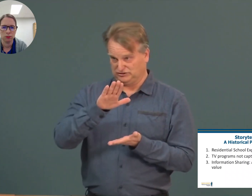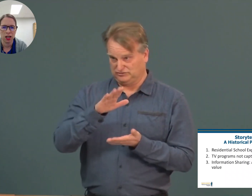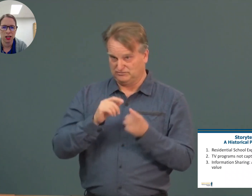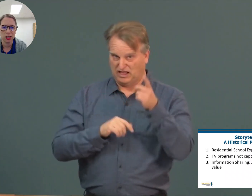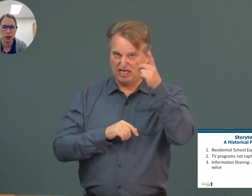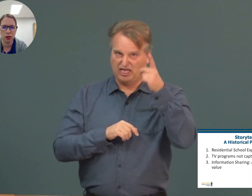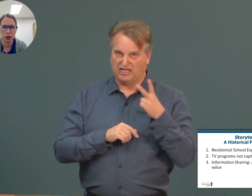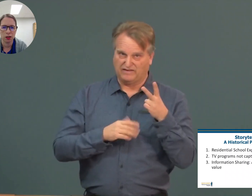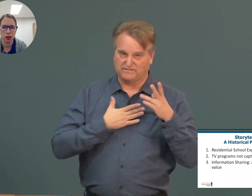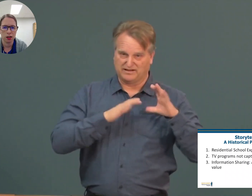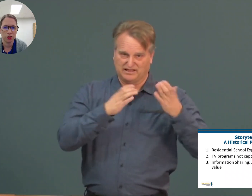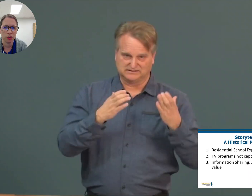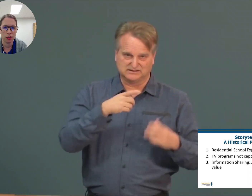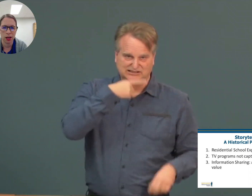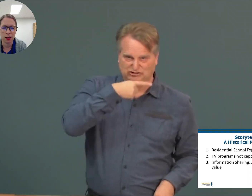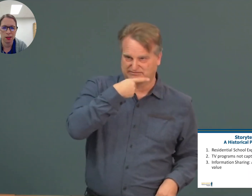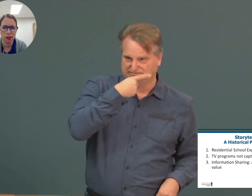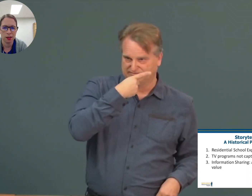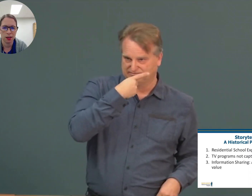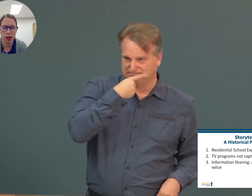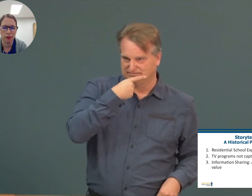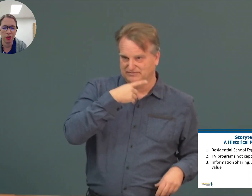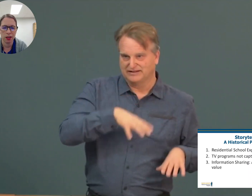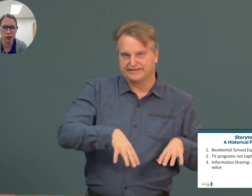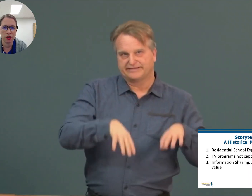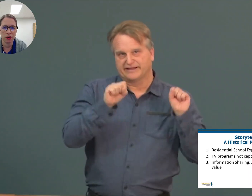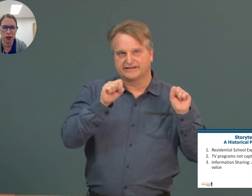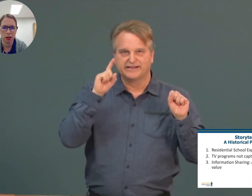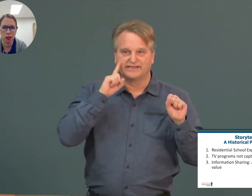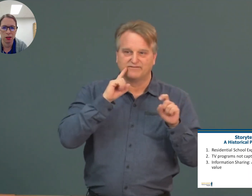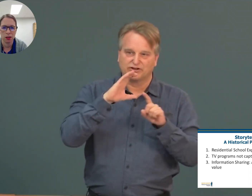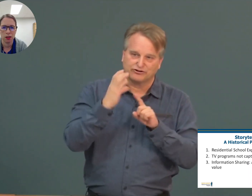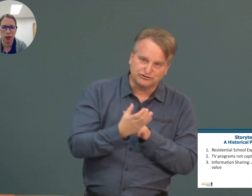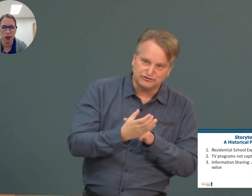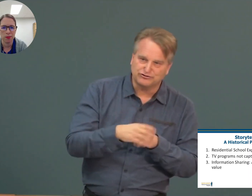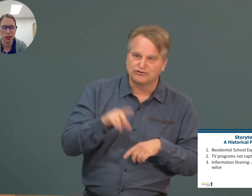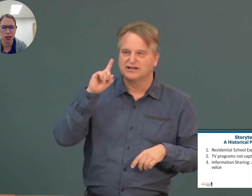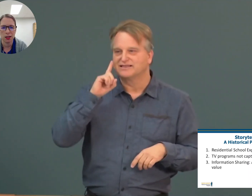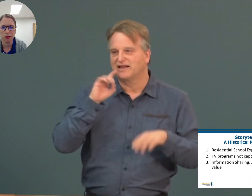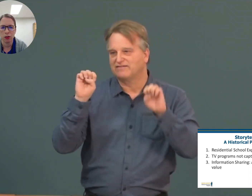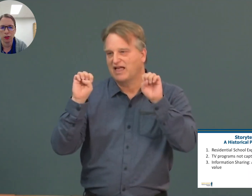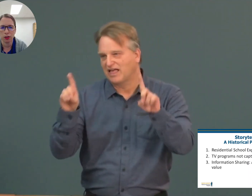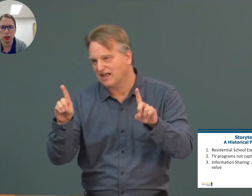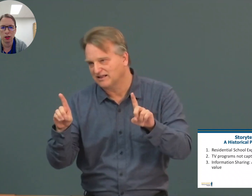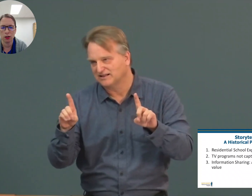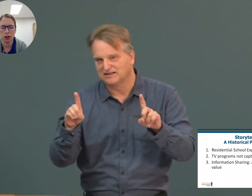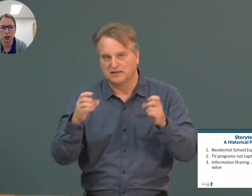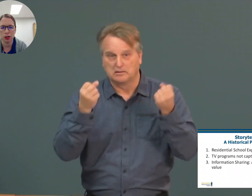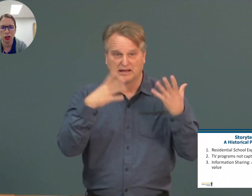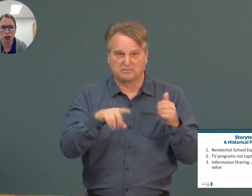I teach college classes, and half of the kids are hearing and might be taking deaf culture or deaf